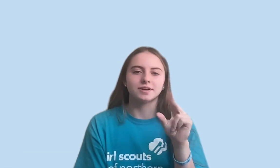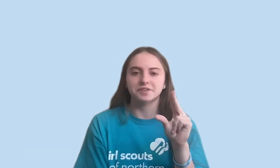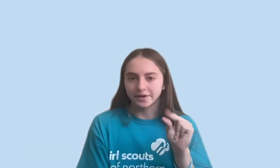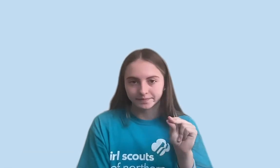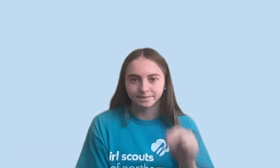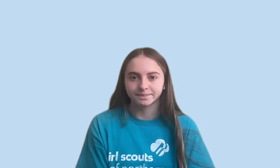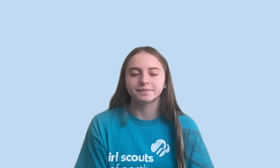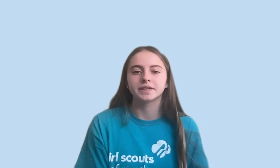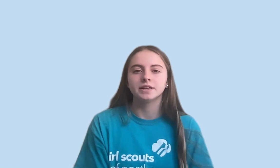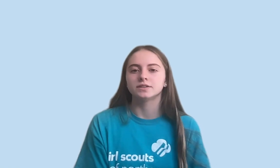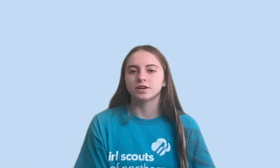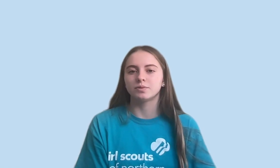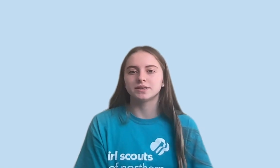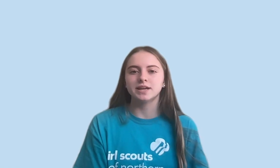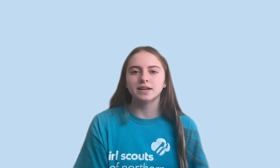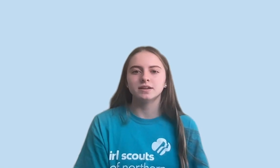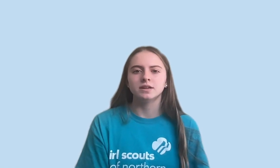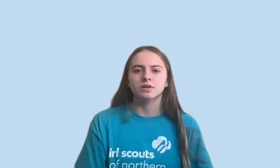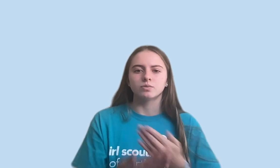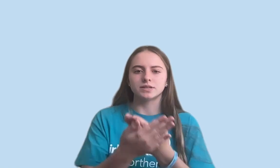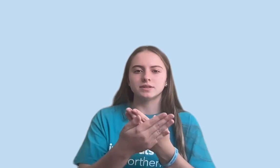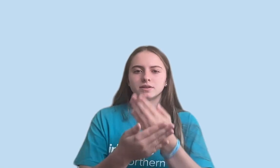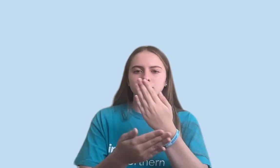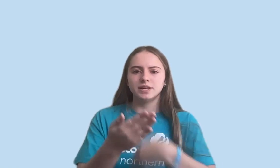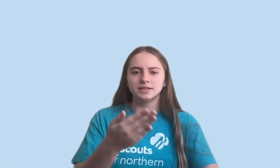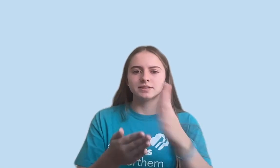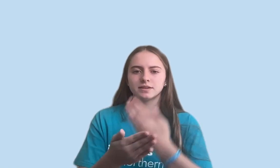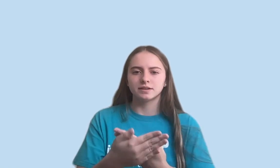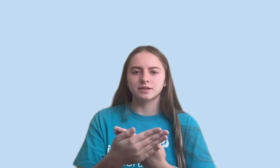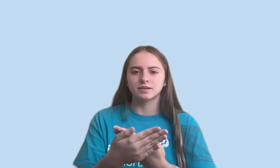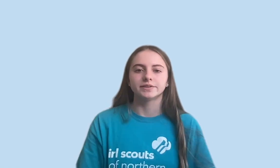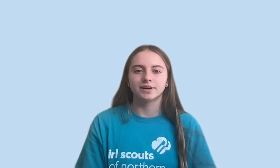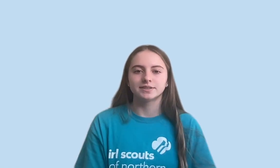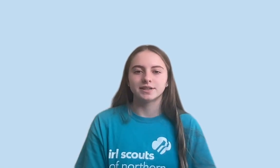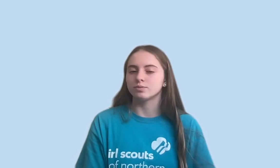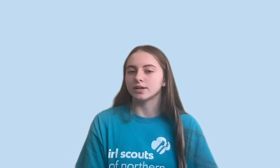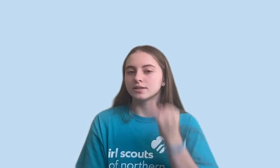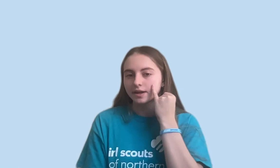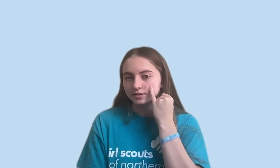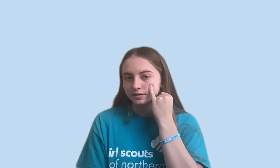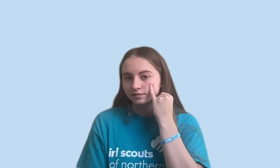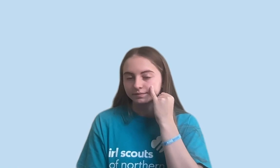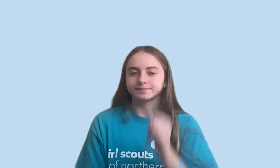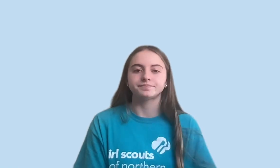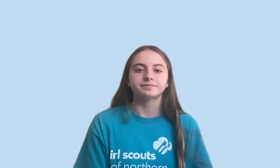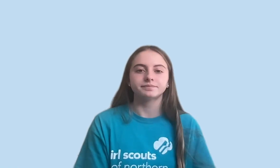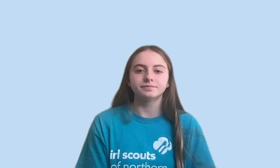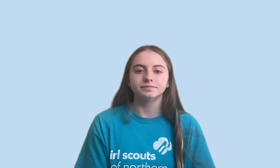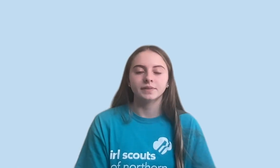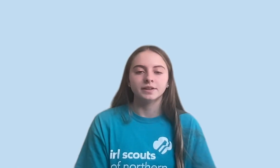no. So once again, what's this versus what's this? The